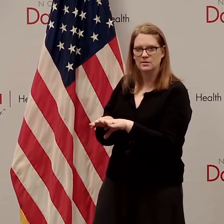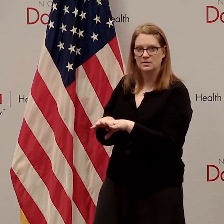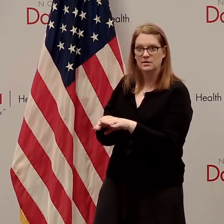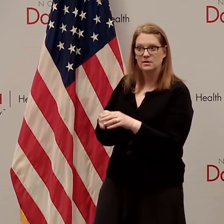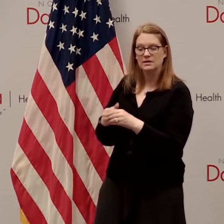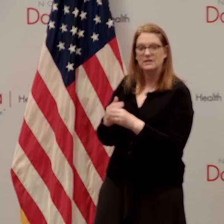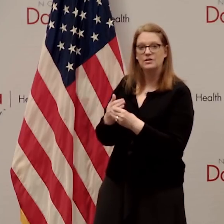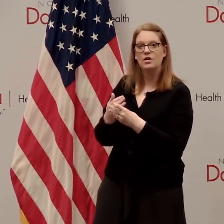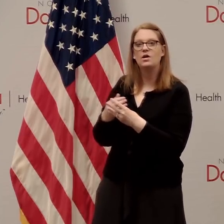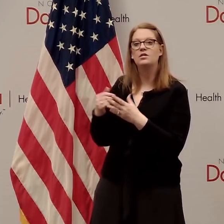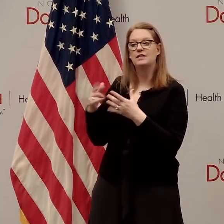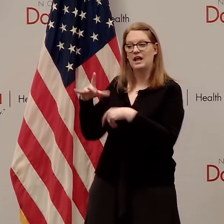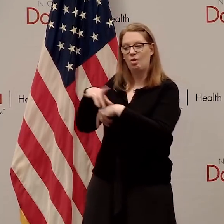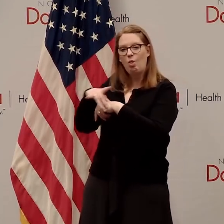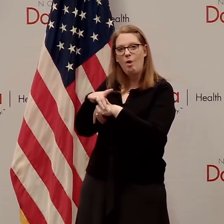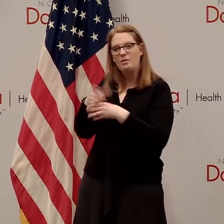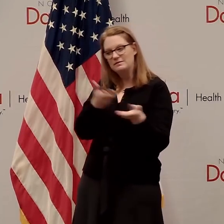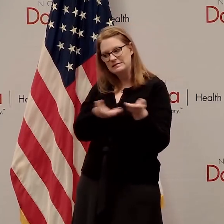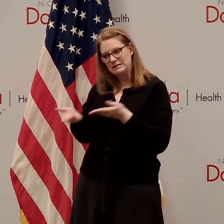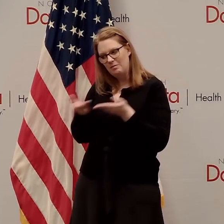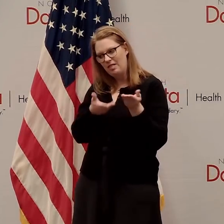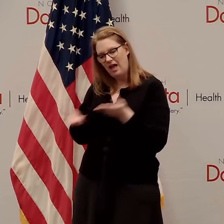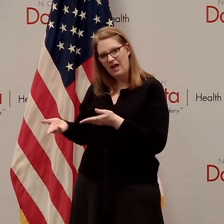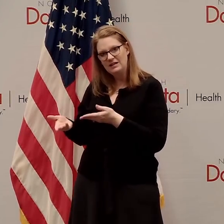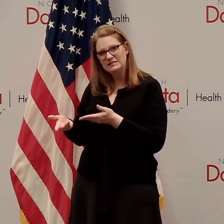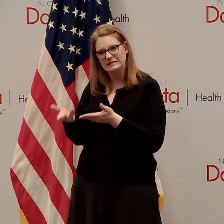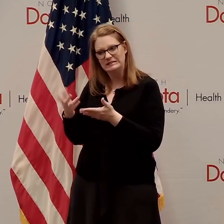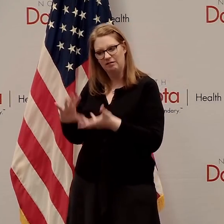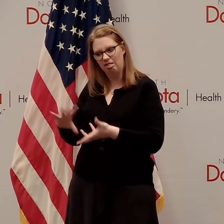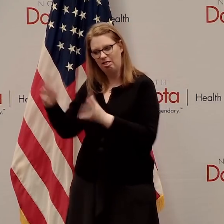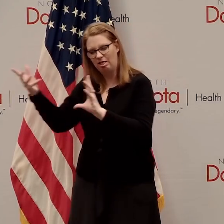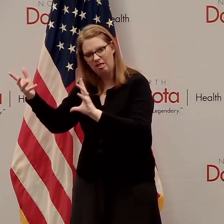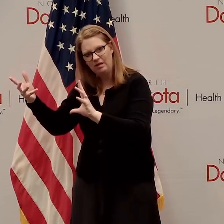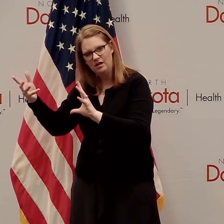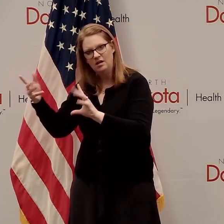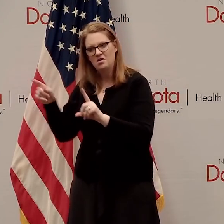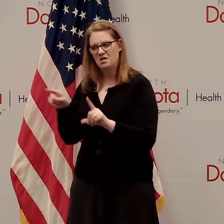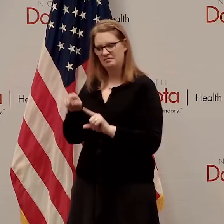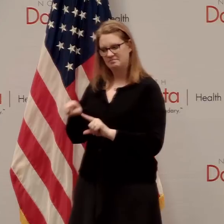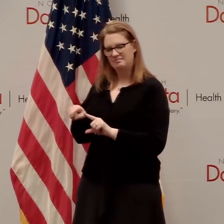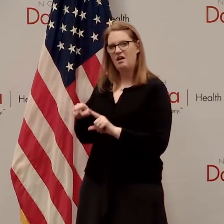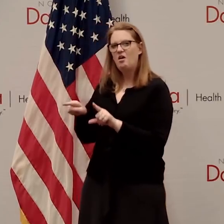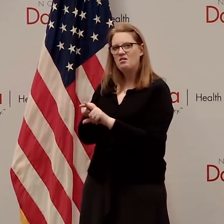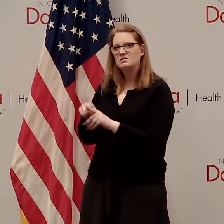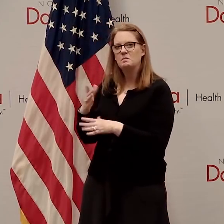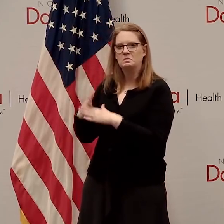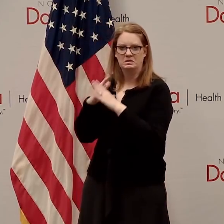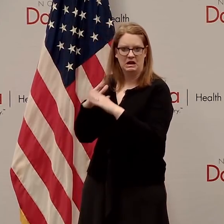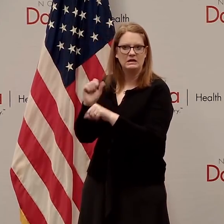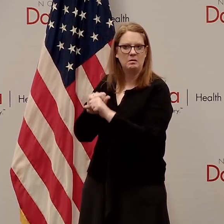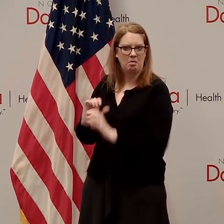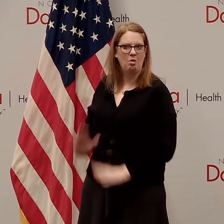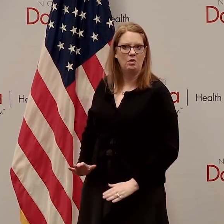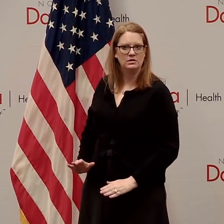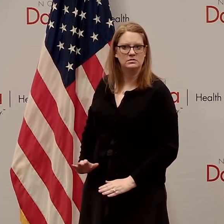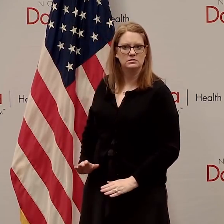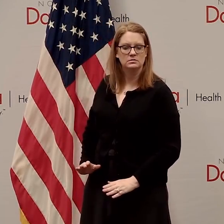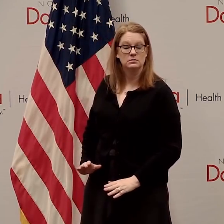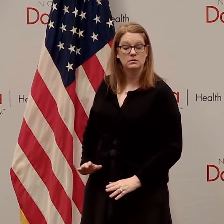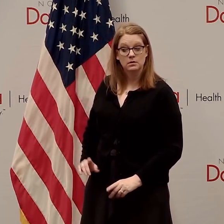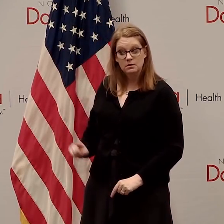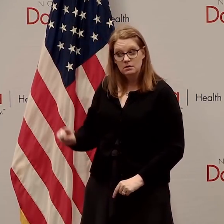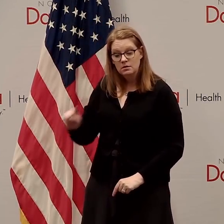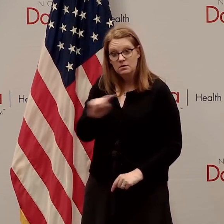global supply chain interruptions and also because they wanted to make sure that they were in a position to protect their employees. We respect all of